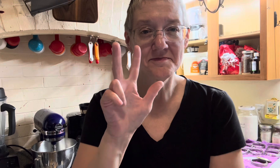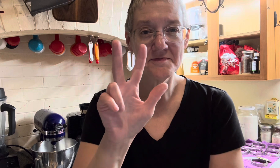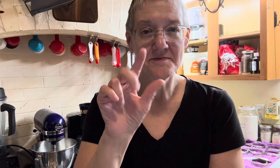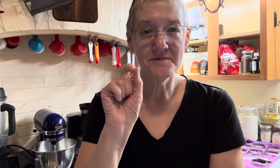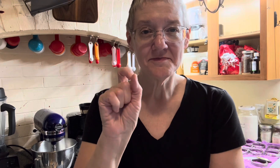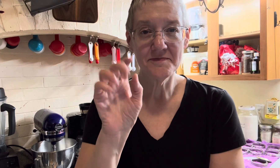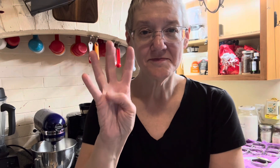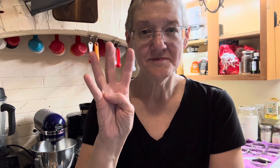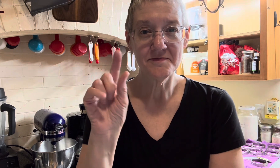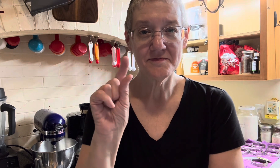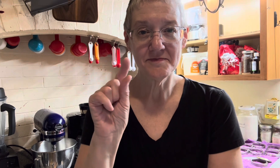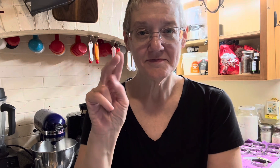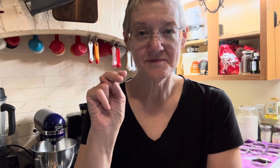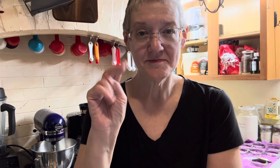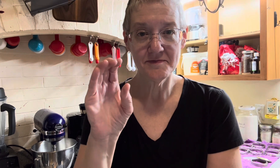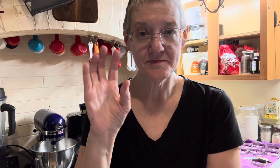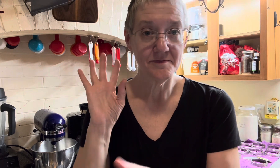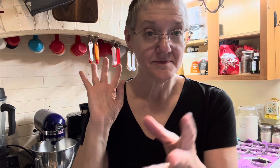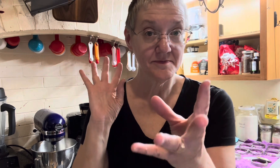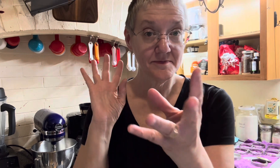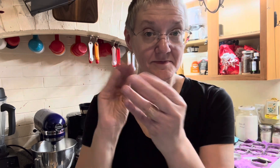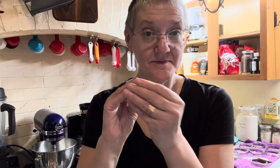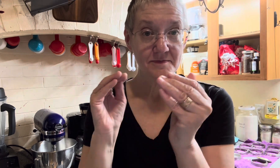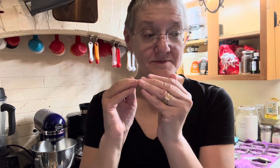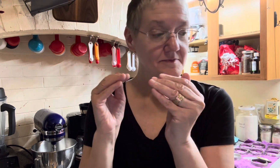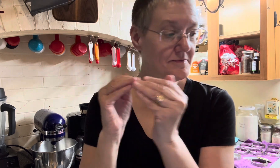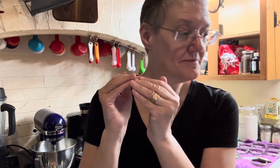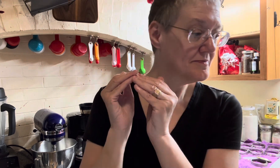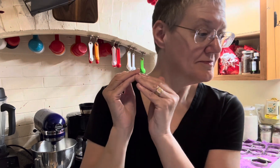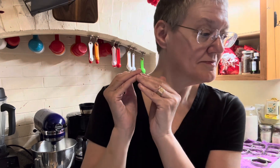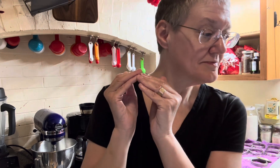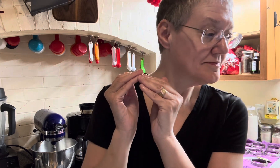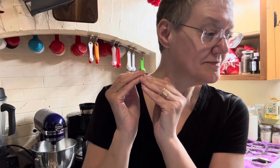blueberries, 3.4 grams of net carbs. So all together for the day,